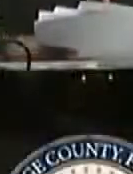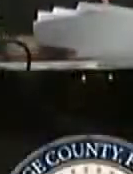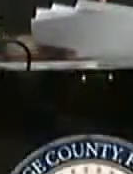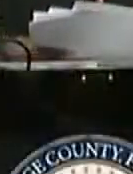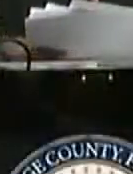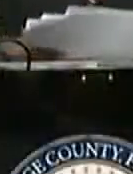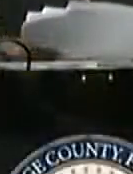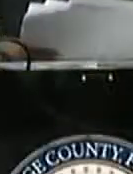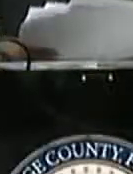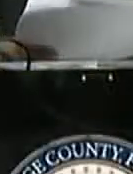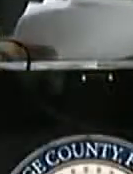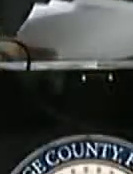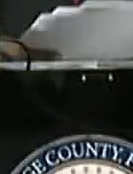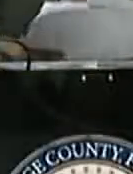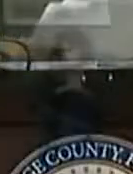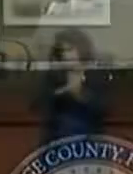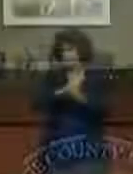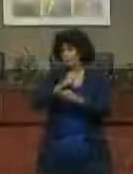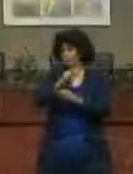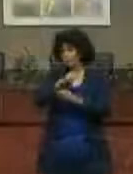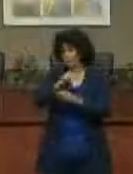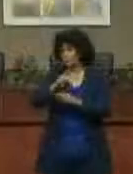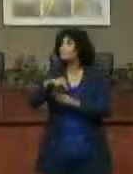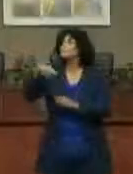protection loans would now be eligible.